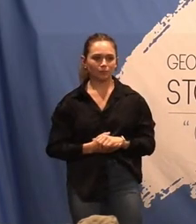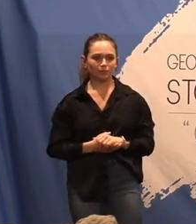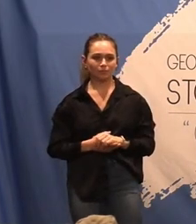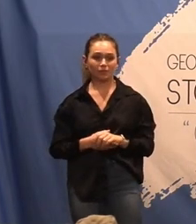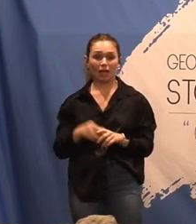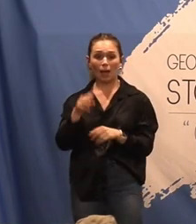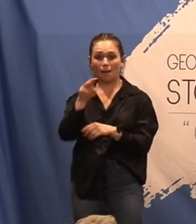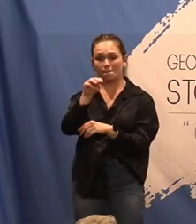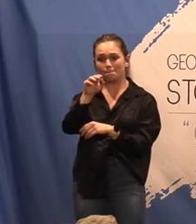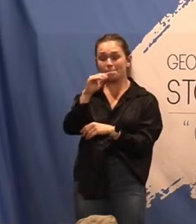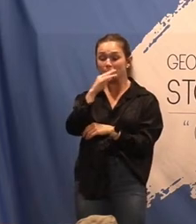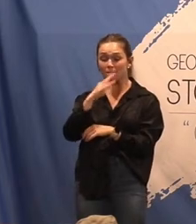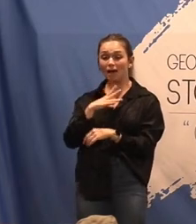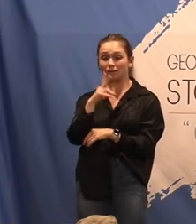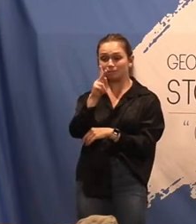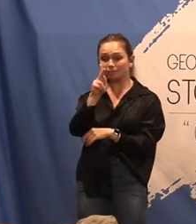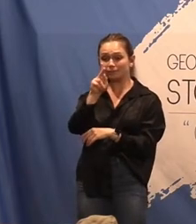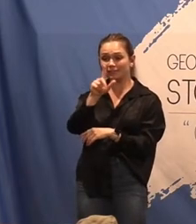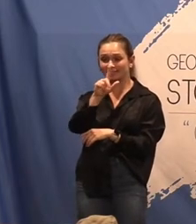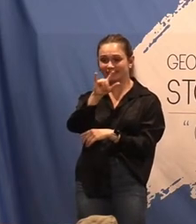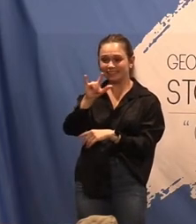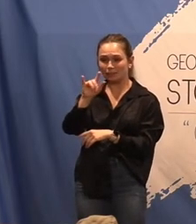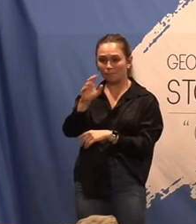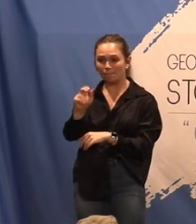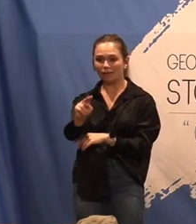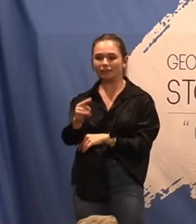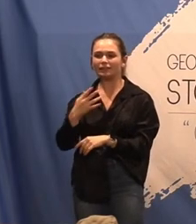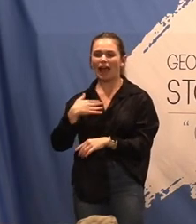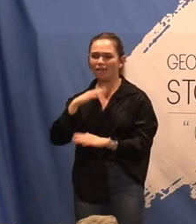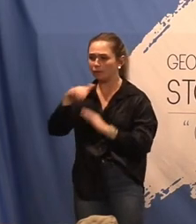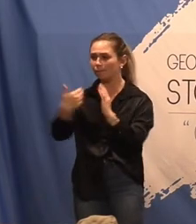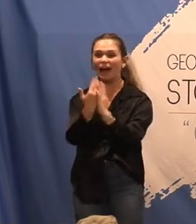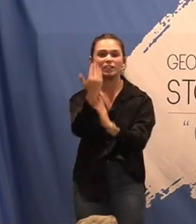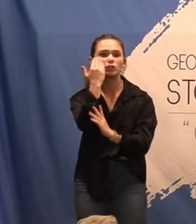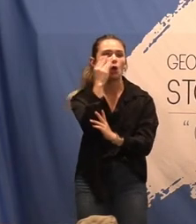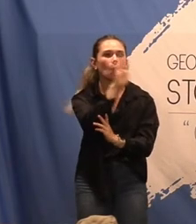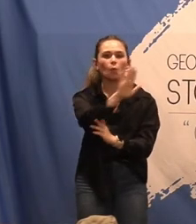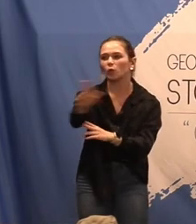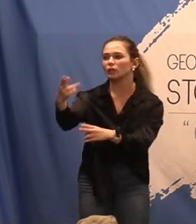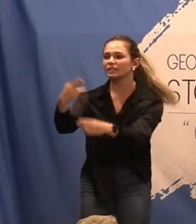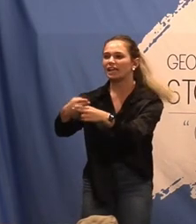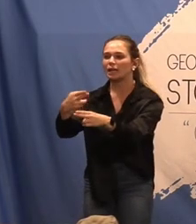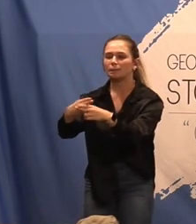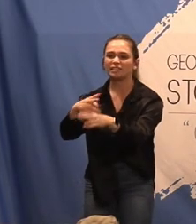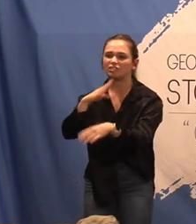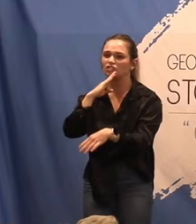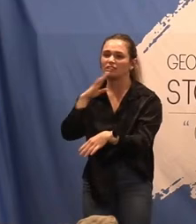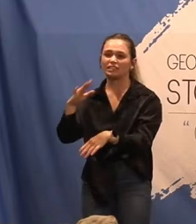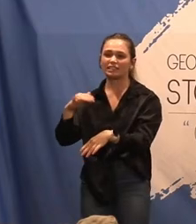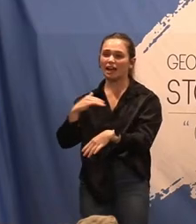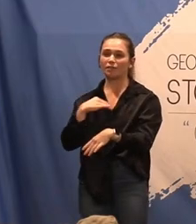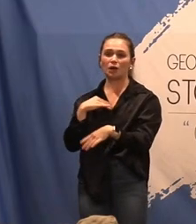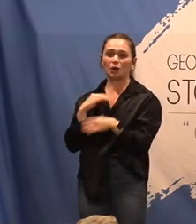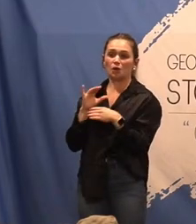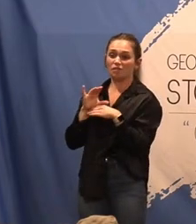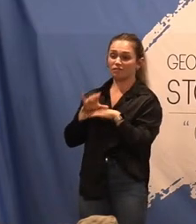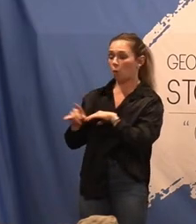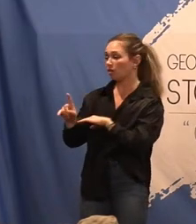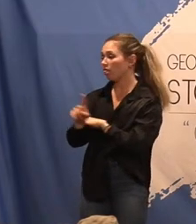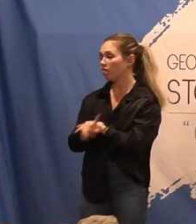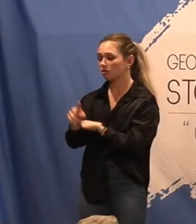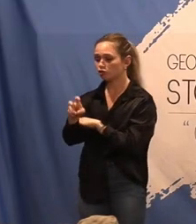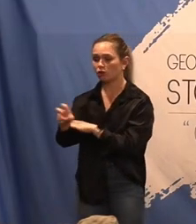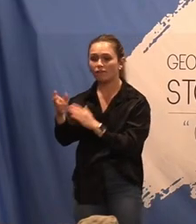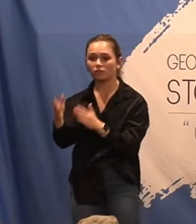And Madam Killiman knew her name was going to be so well known that she would never again be able to force lost travelers